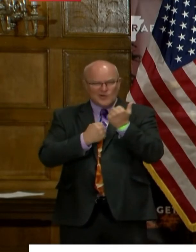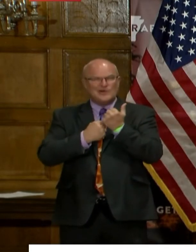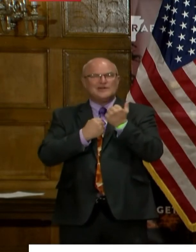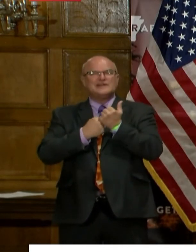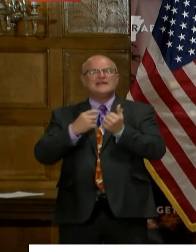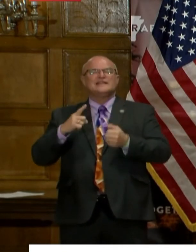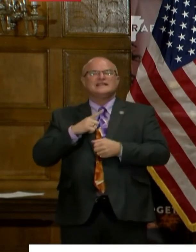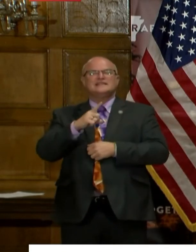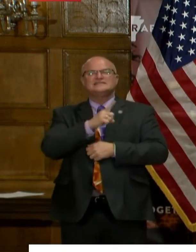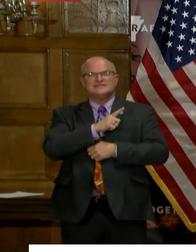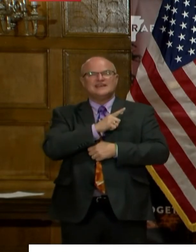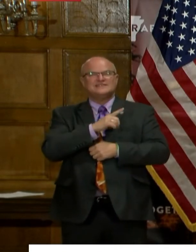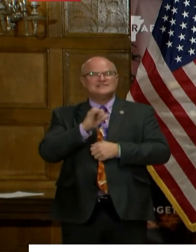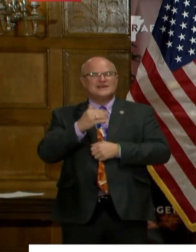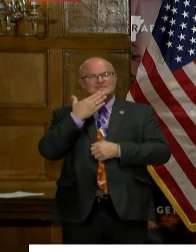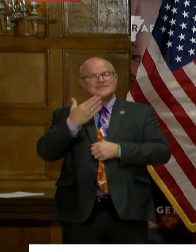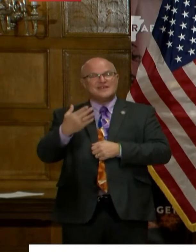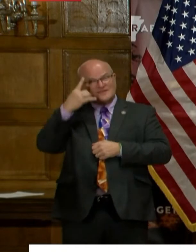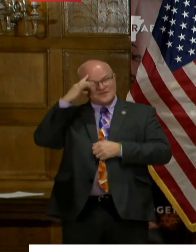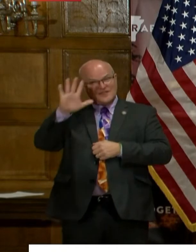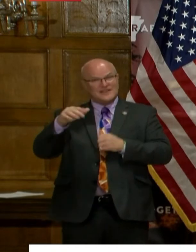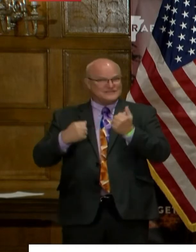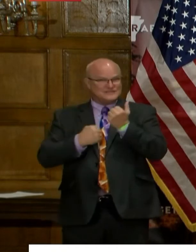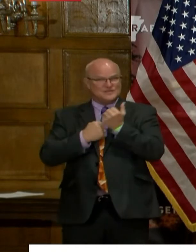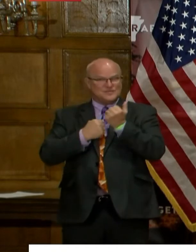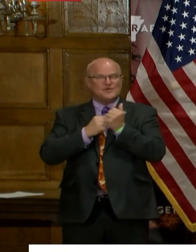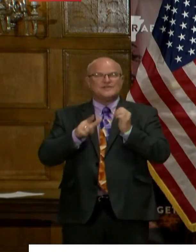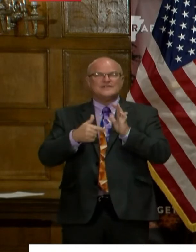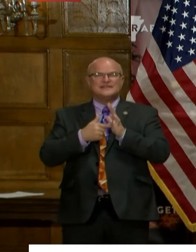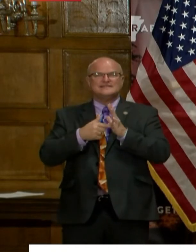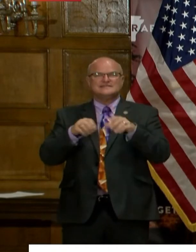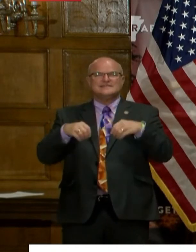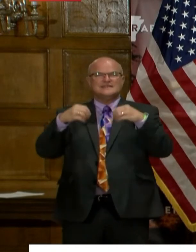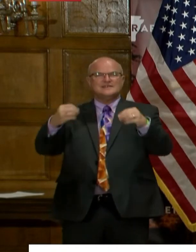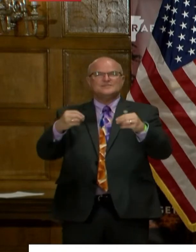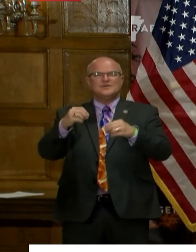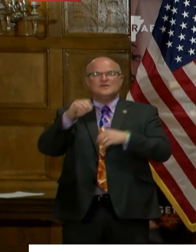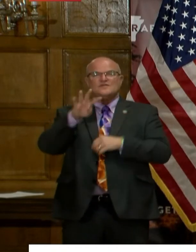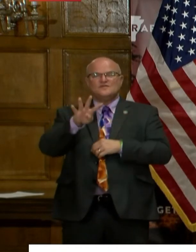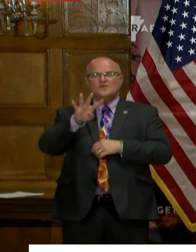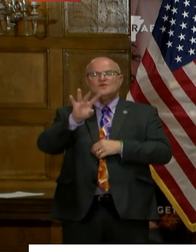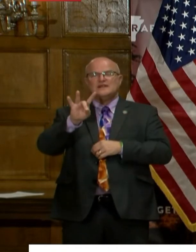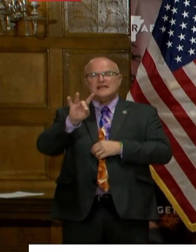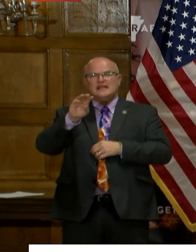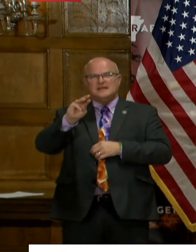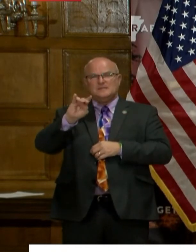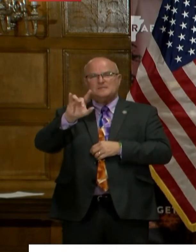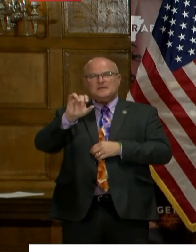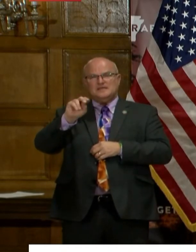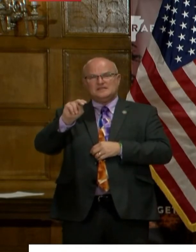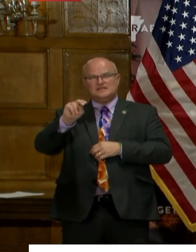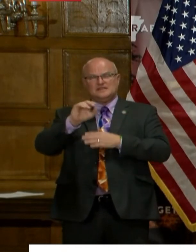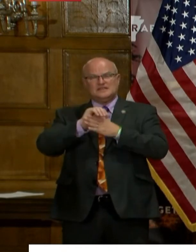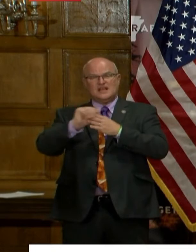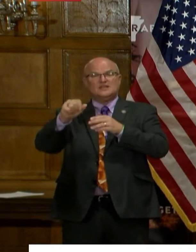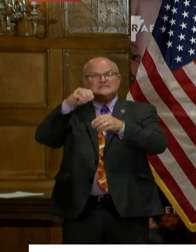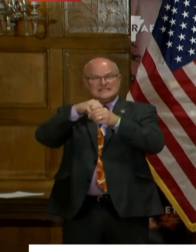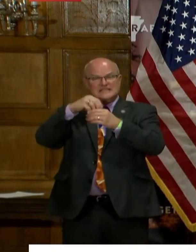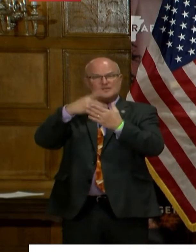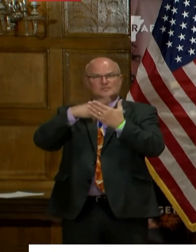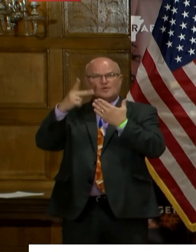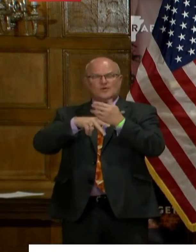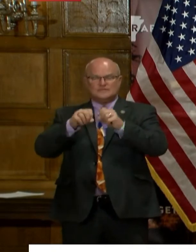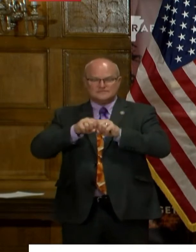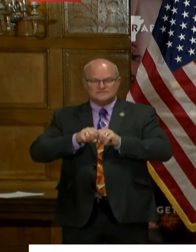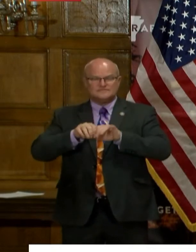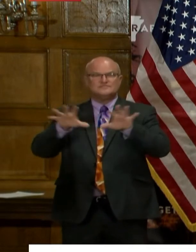of the legislature, which I'm grateful for their support of this, which put $48 million, $50 million into the program,